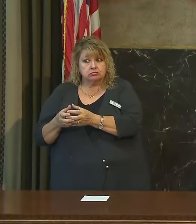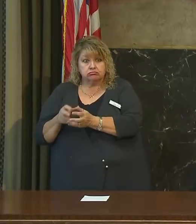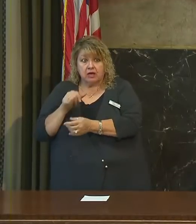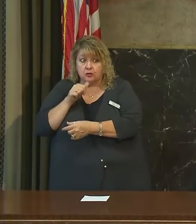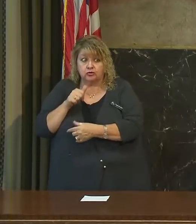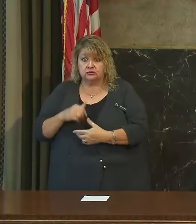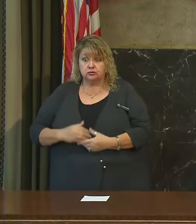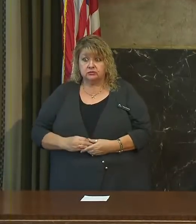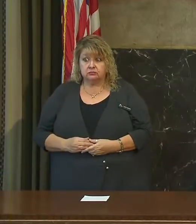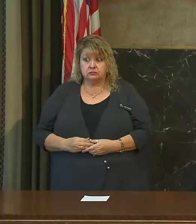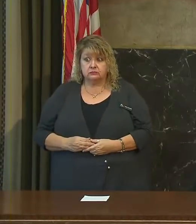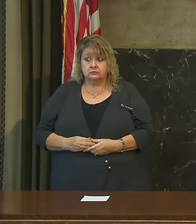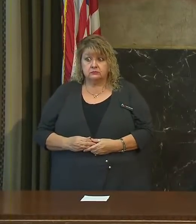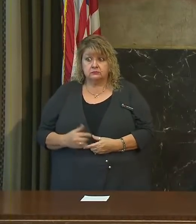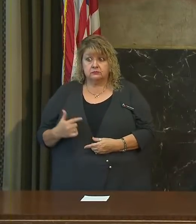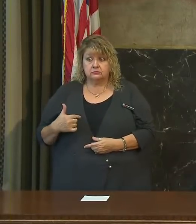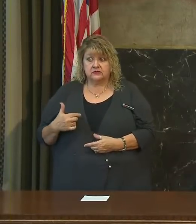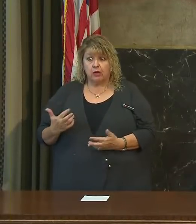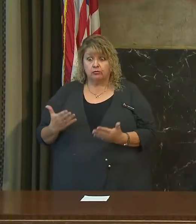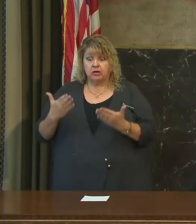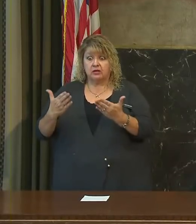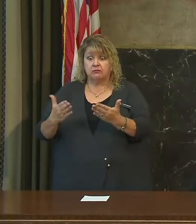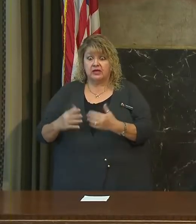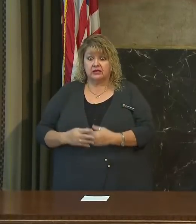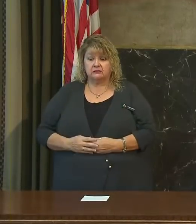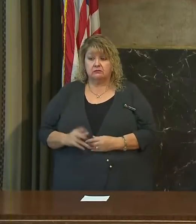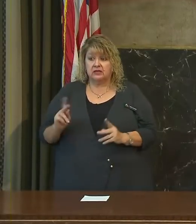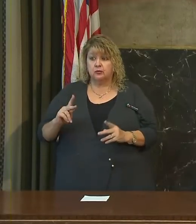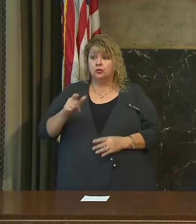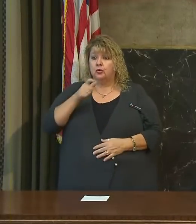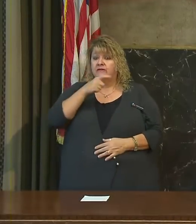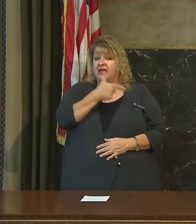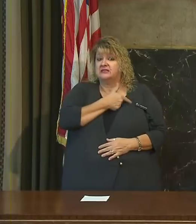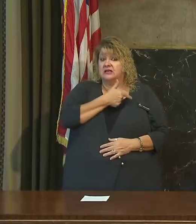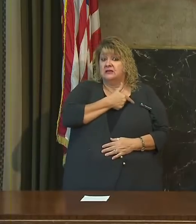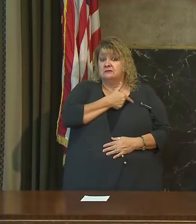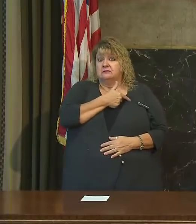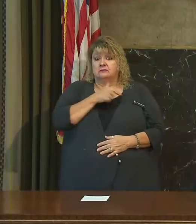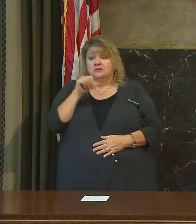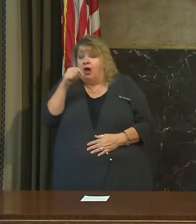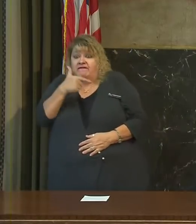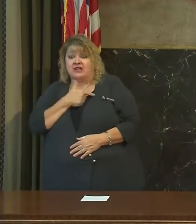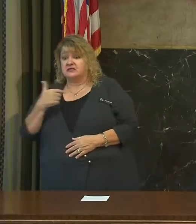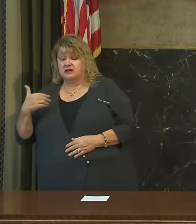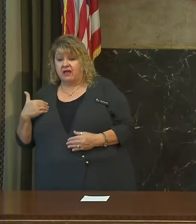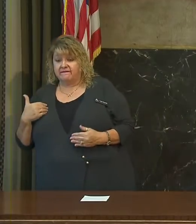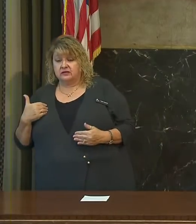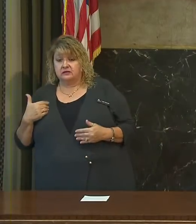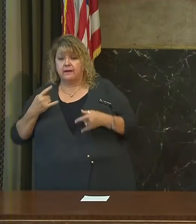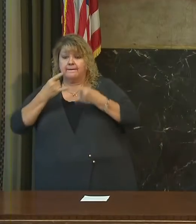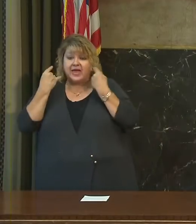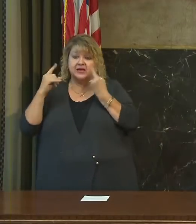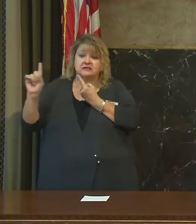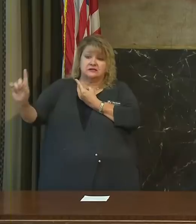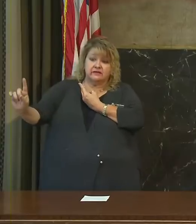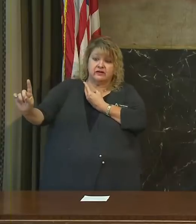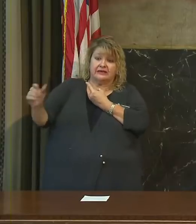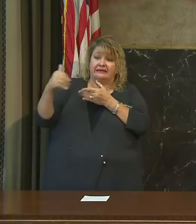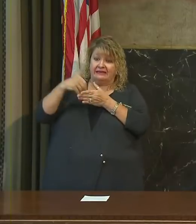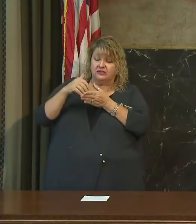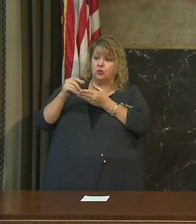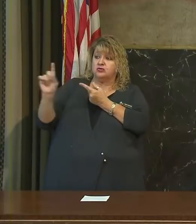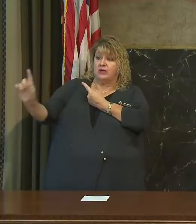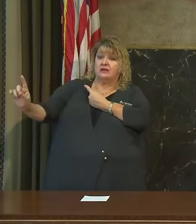surge. So I would certainly recommend everyone vaccinated or unvaccinated, mask and distance when they're indoors, which is